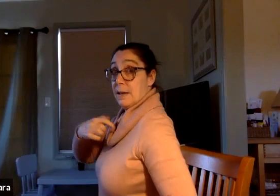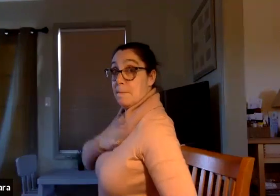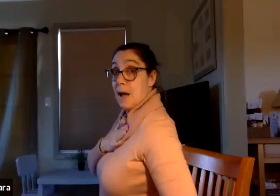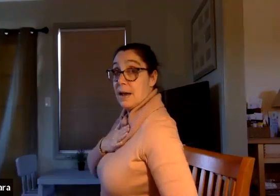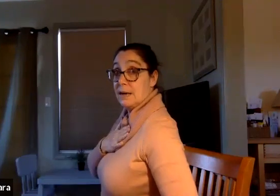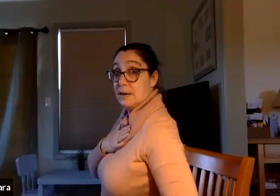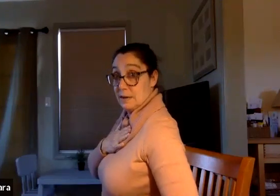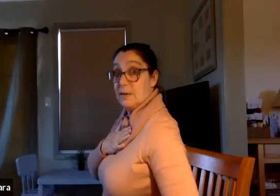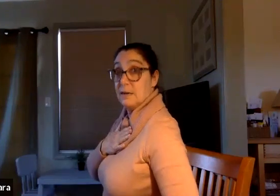mine.